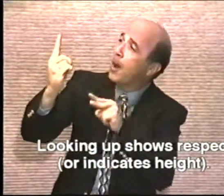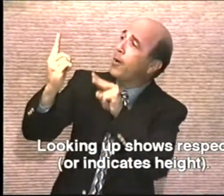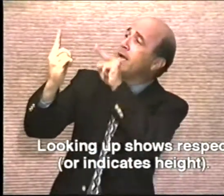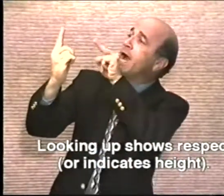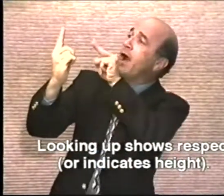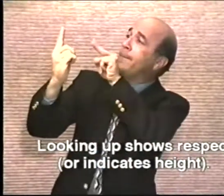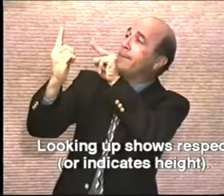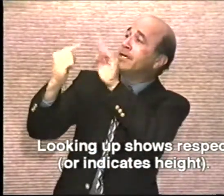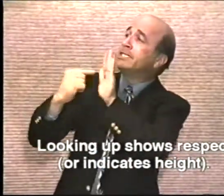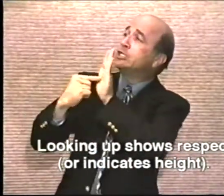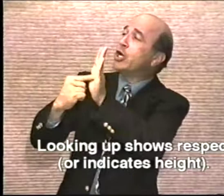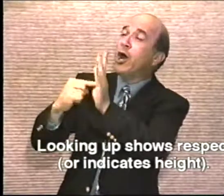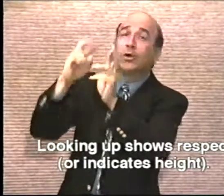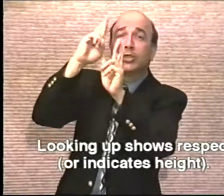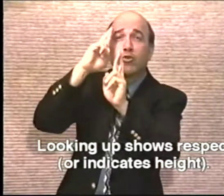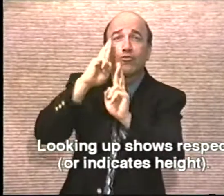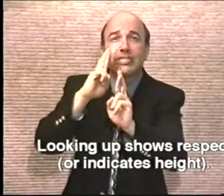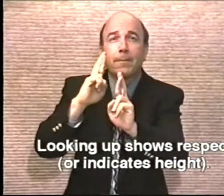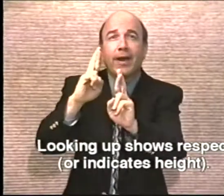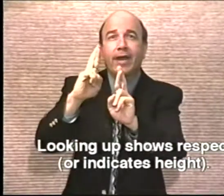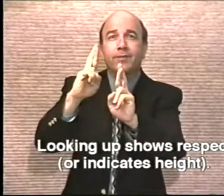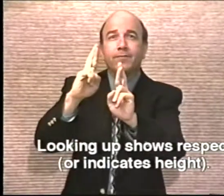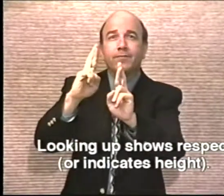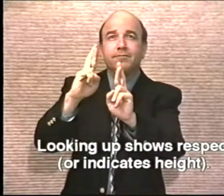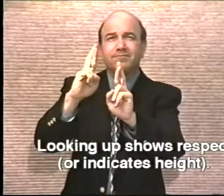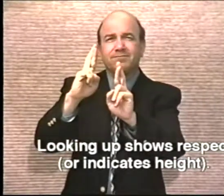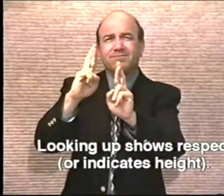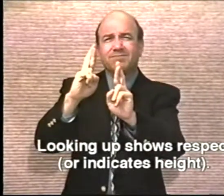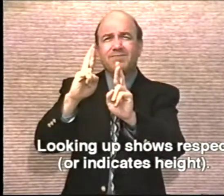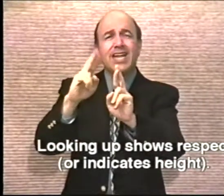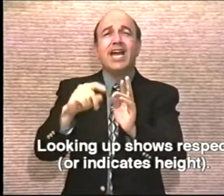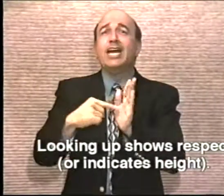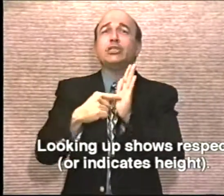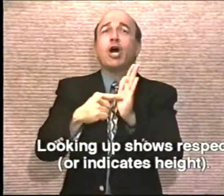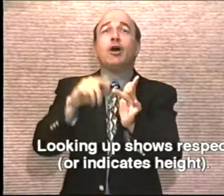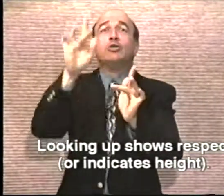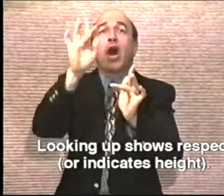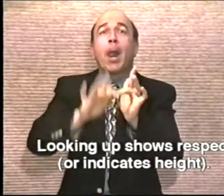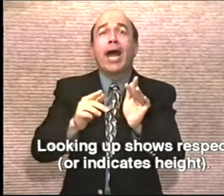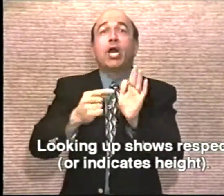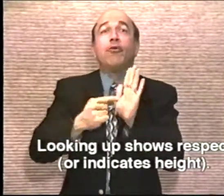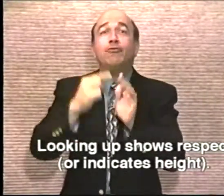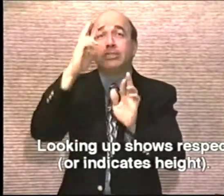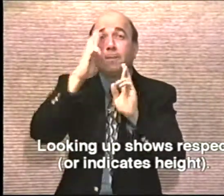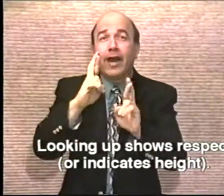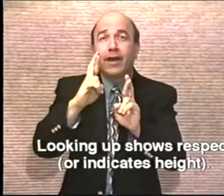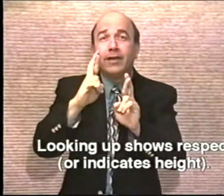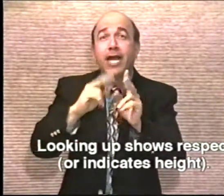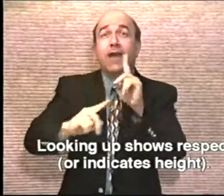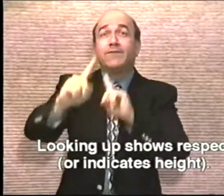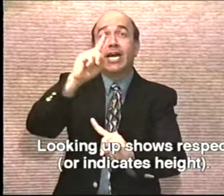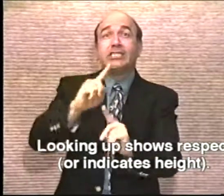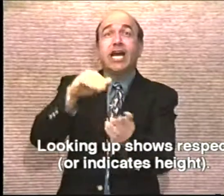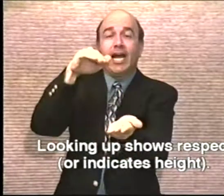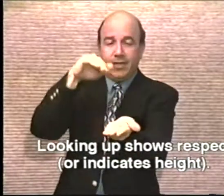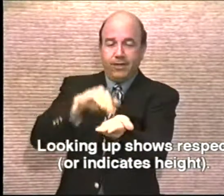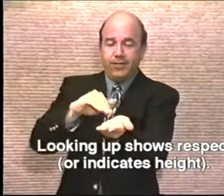looking up shows respect. It shows a lack of respect if I sign,